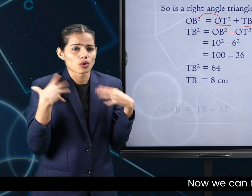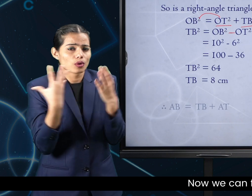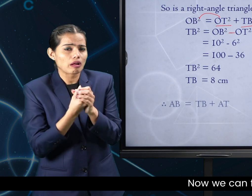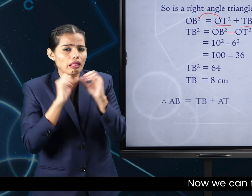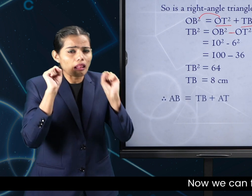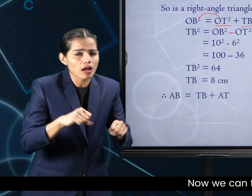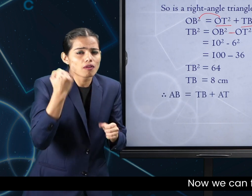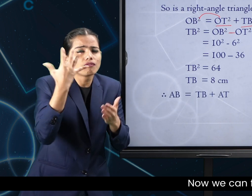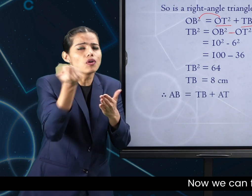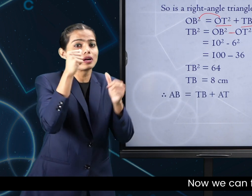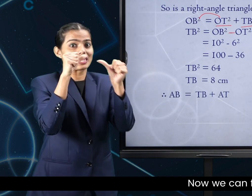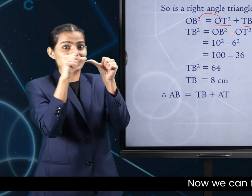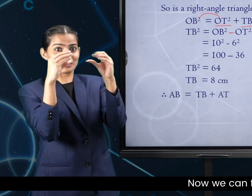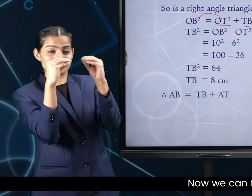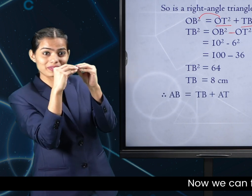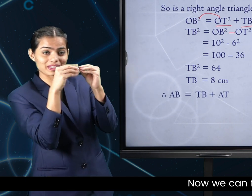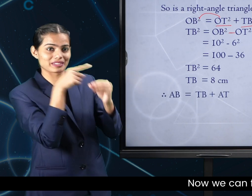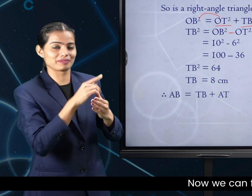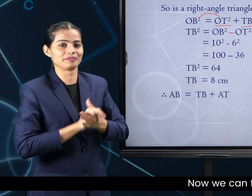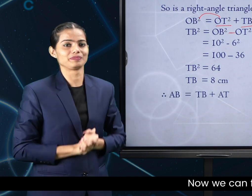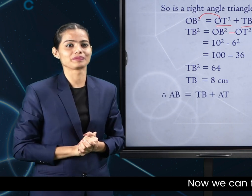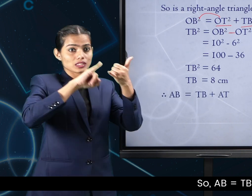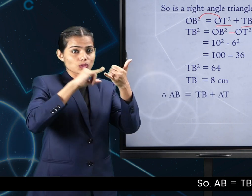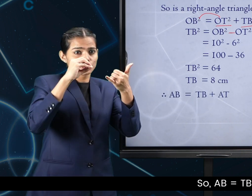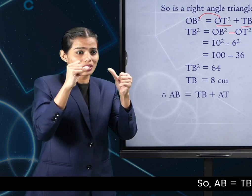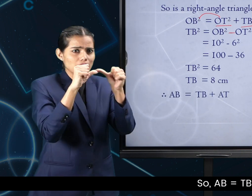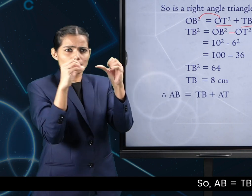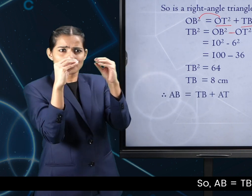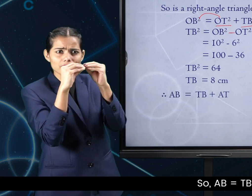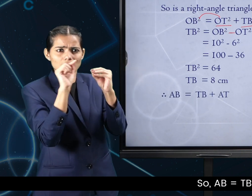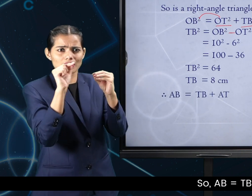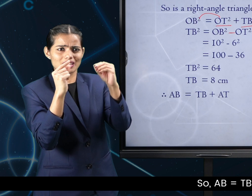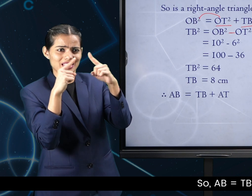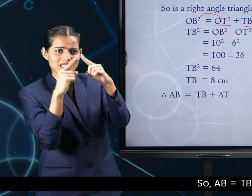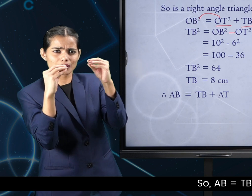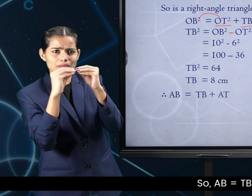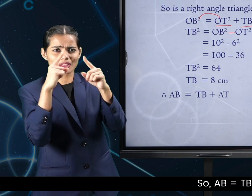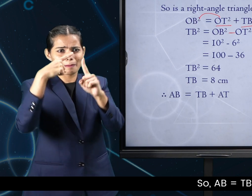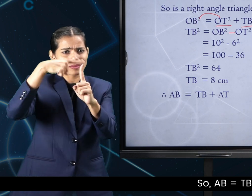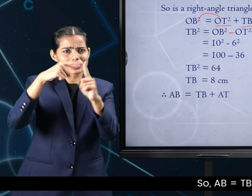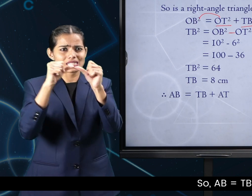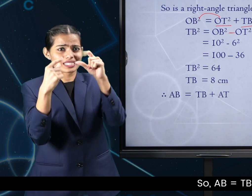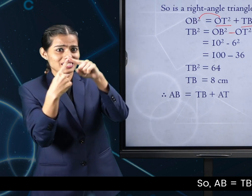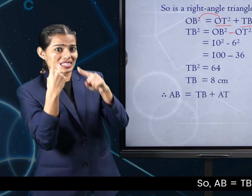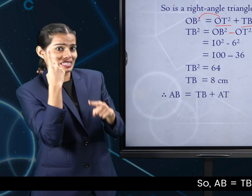Now, we can find AB. So, AB is equal to TB plus AT.